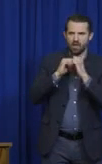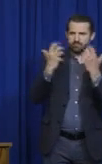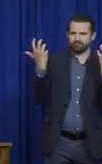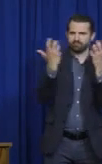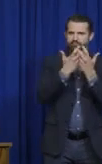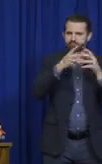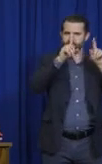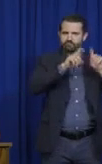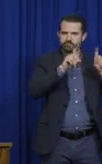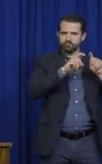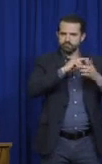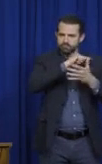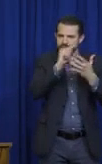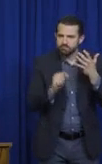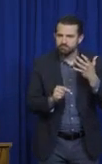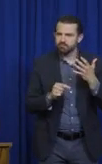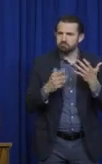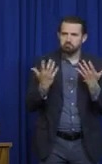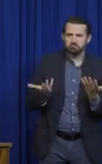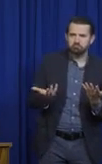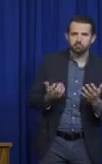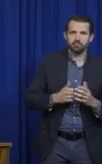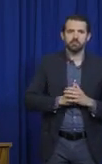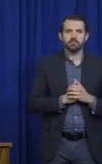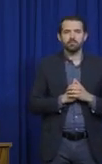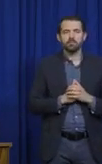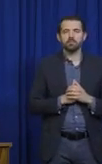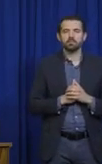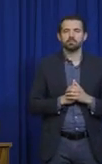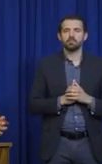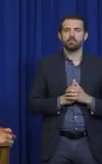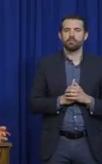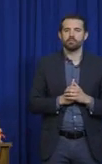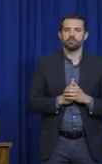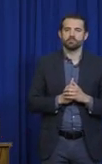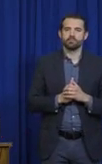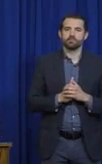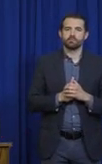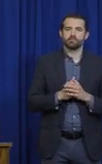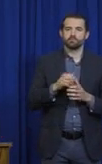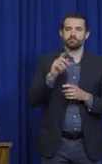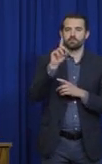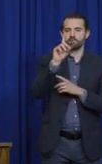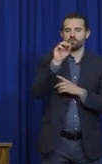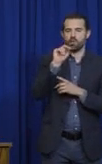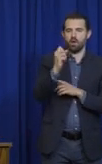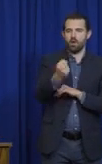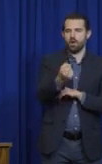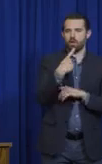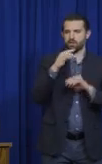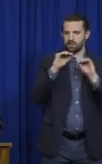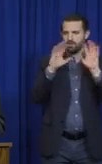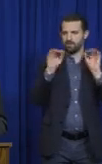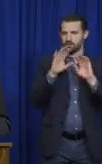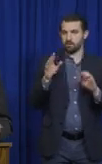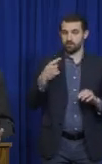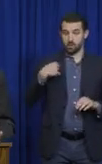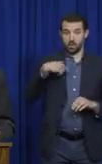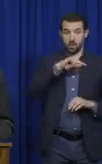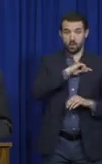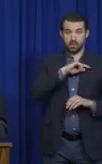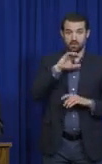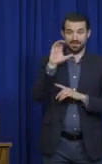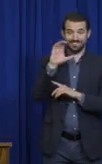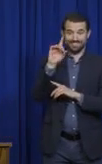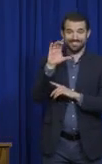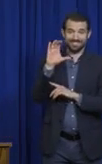about the scope of for whom Maine CDC offers and provides PPE. And Don, I'll respond